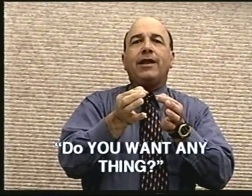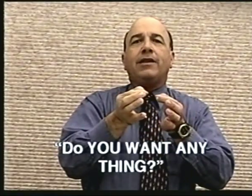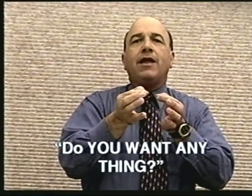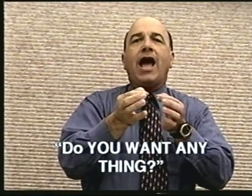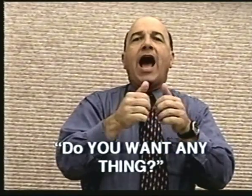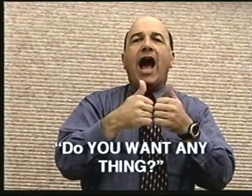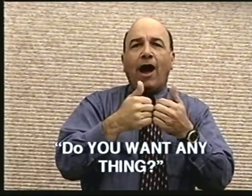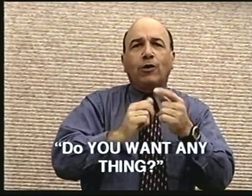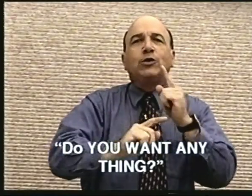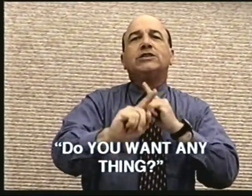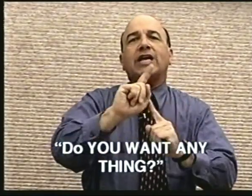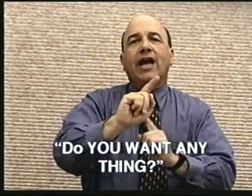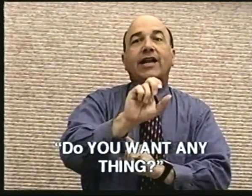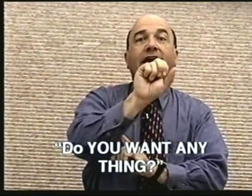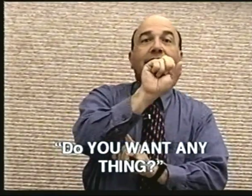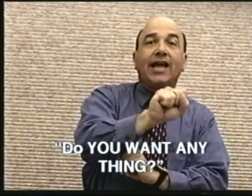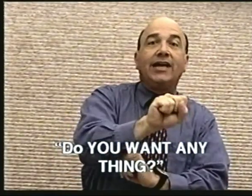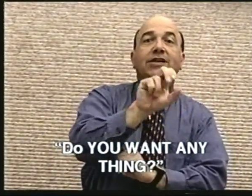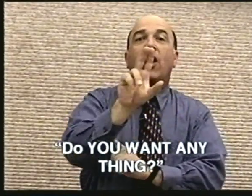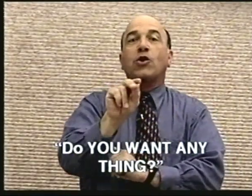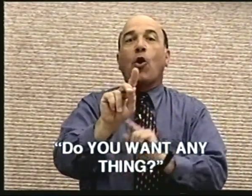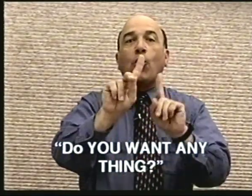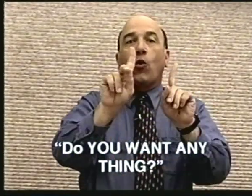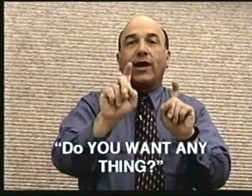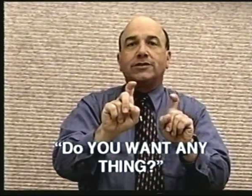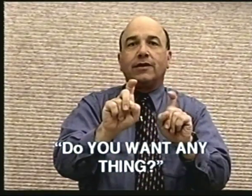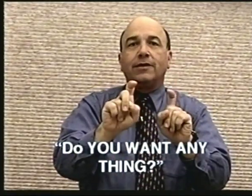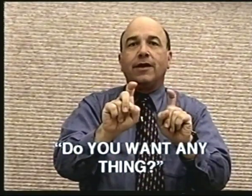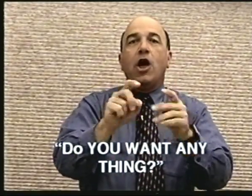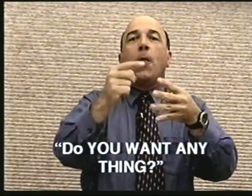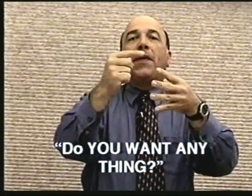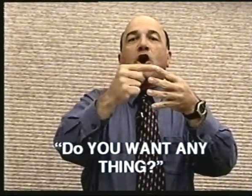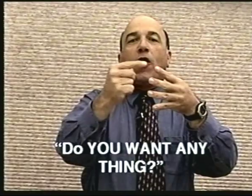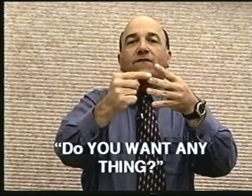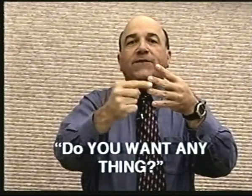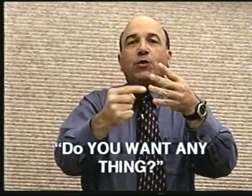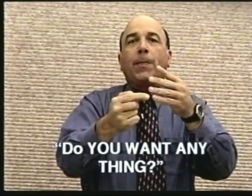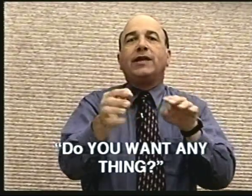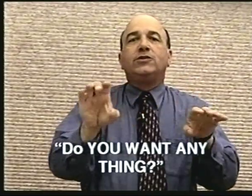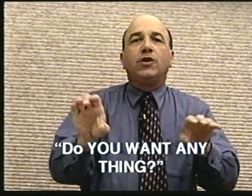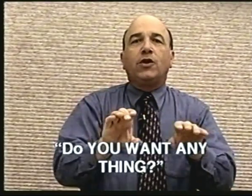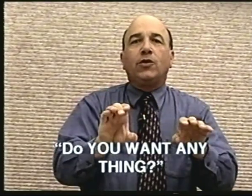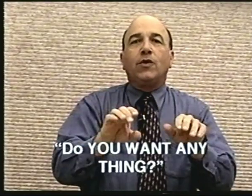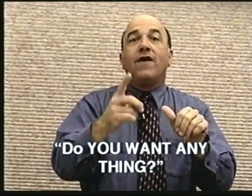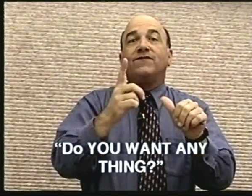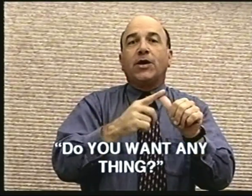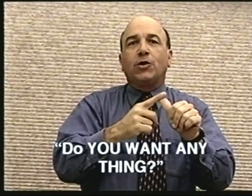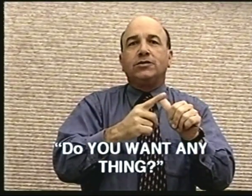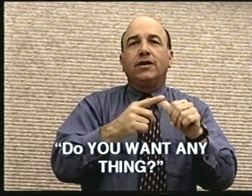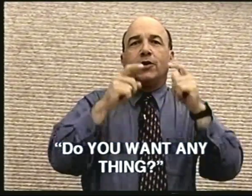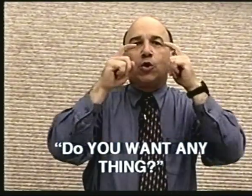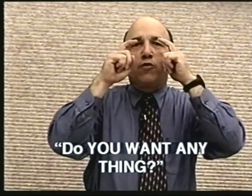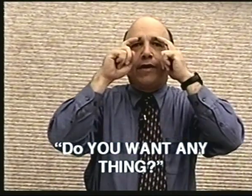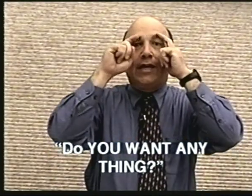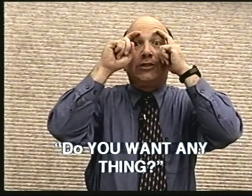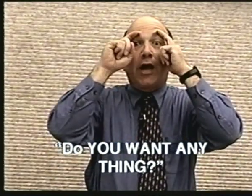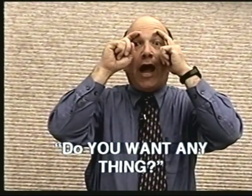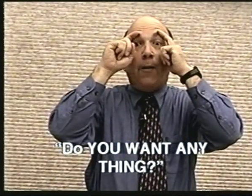explained how to sign a yes/no question. There are a few things to do. First, you raise your